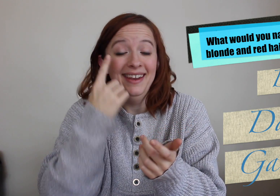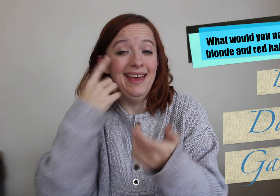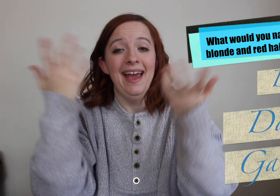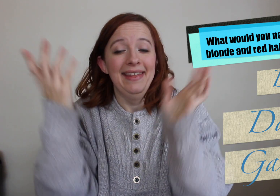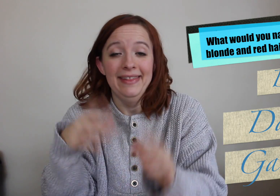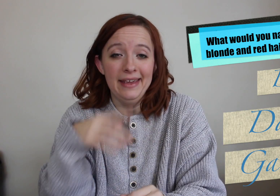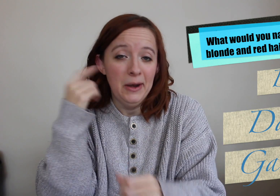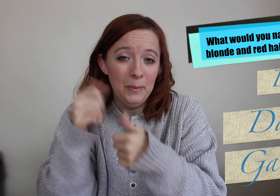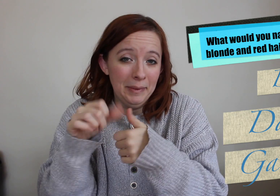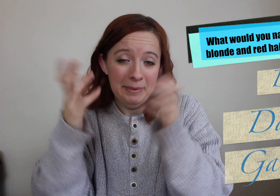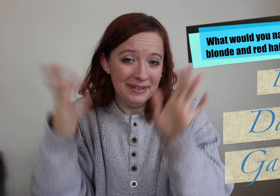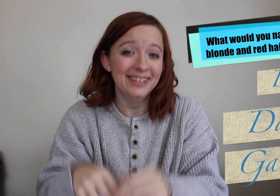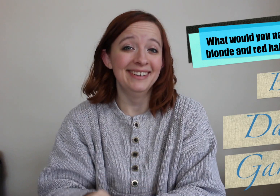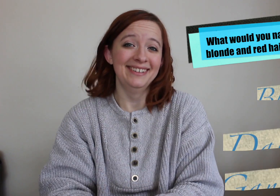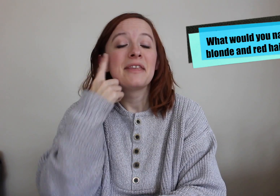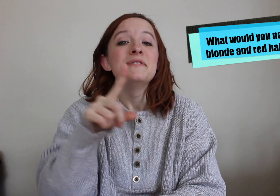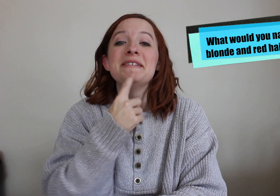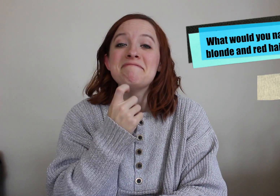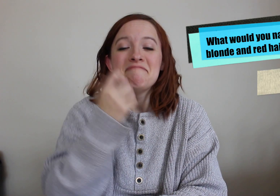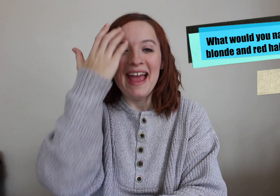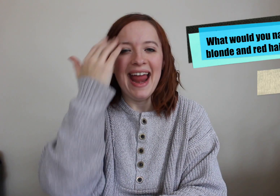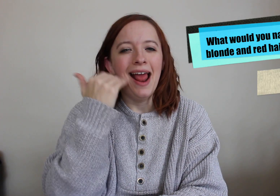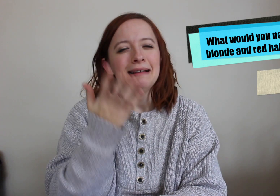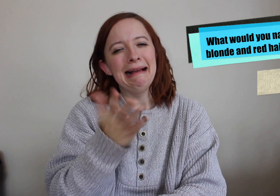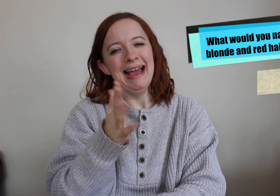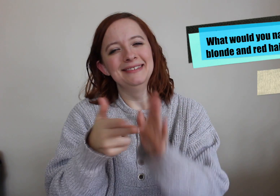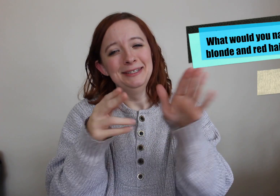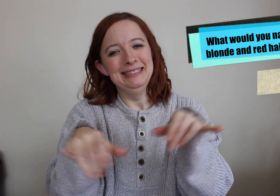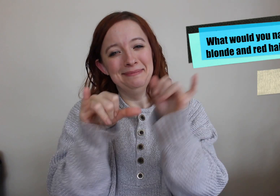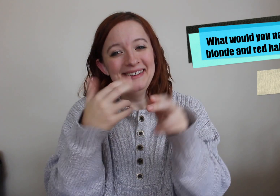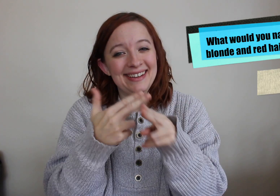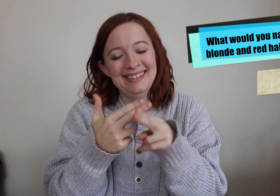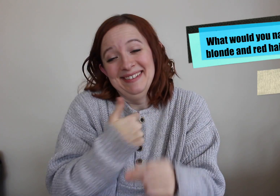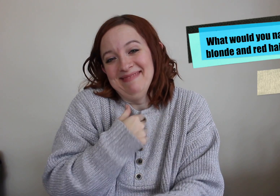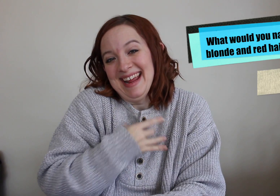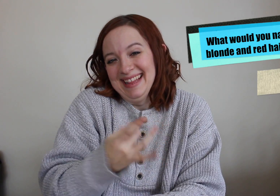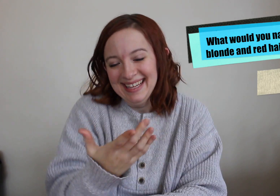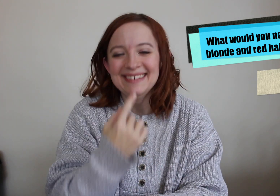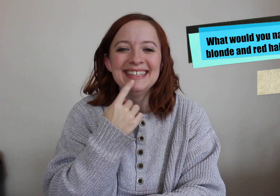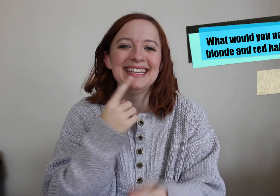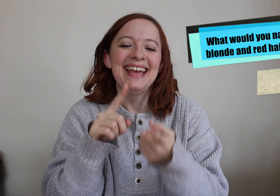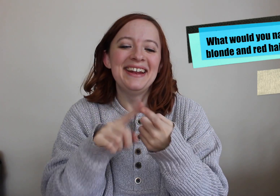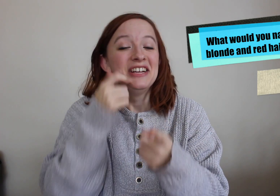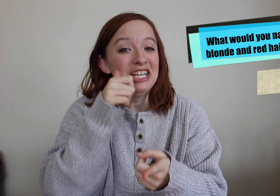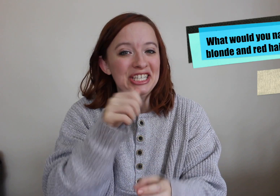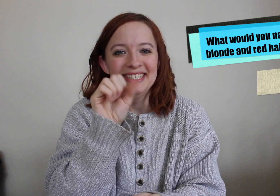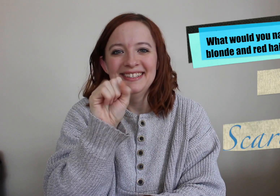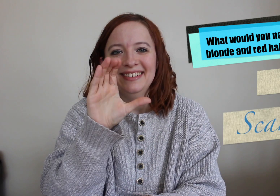white something. I don't remember. For redheaded, it's kind of stereotypical names, but I like them. For a